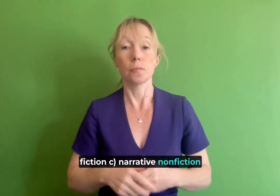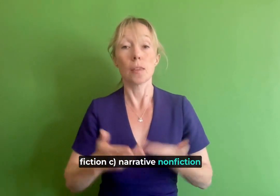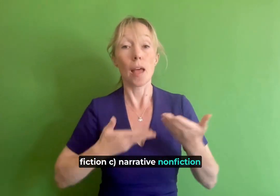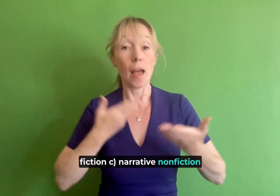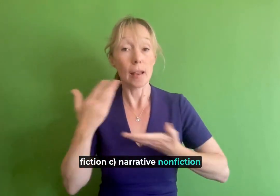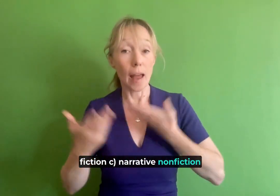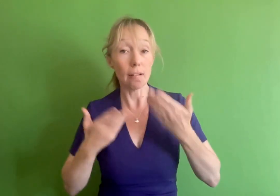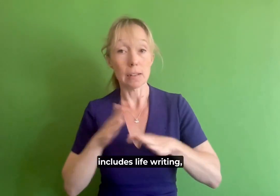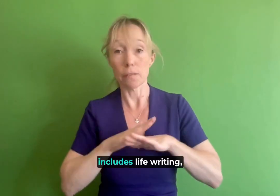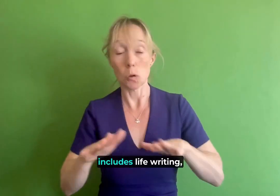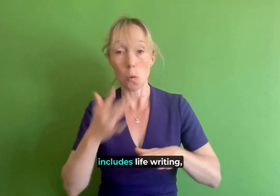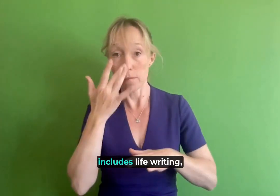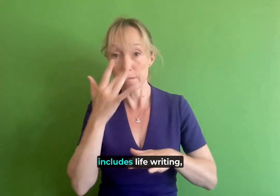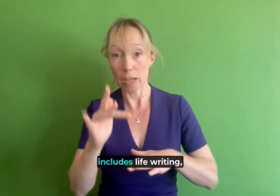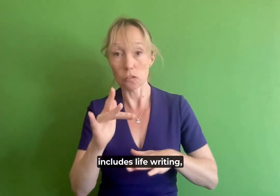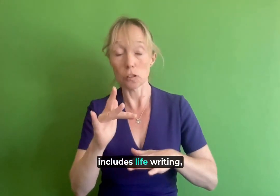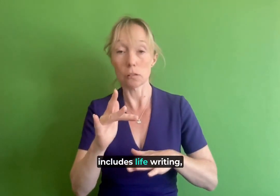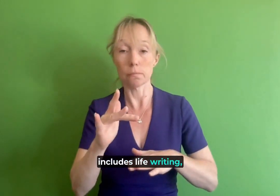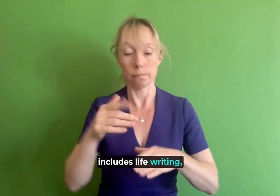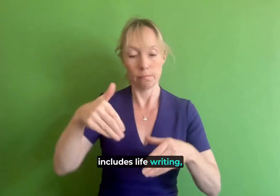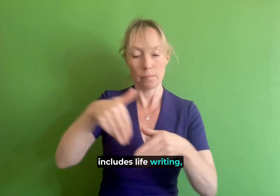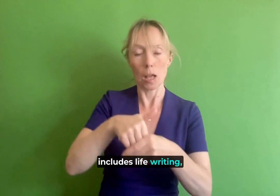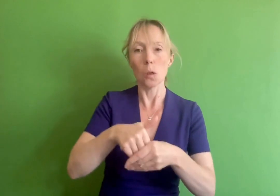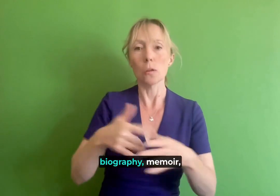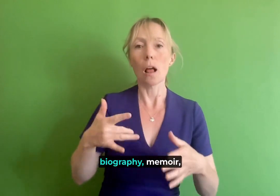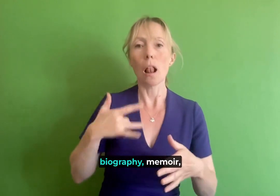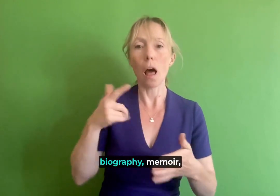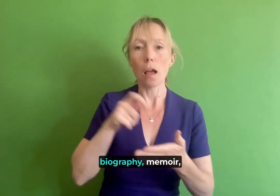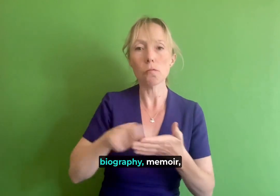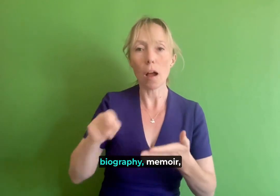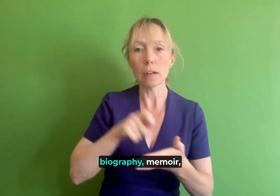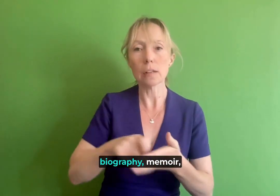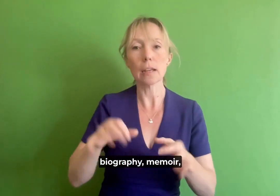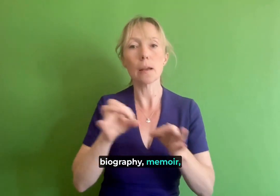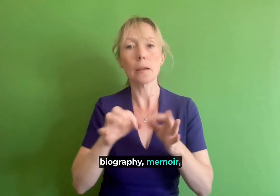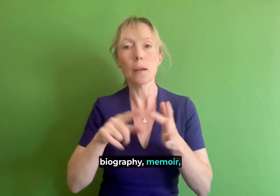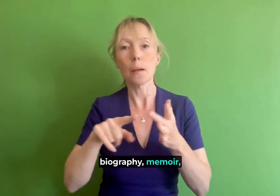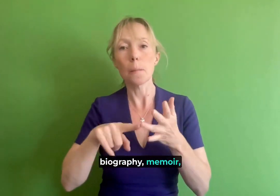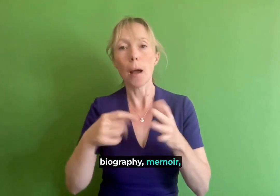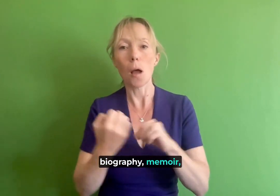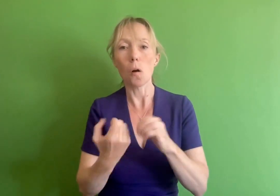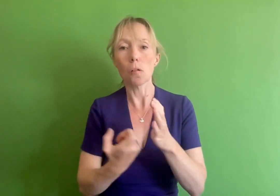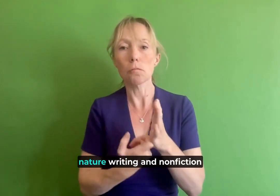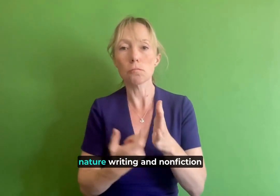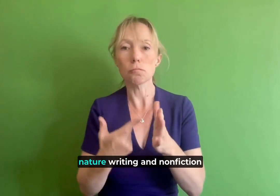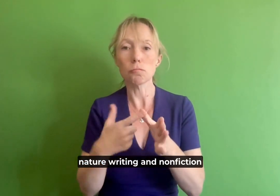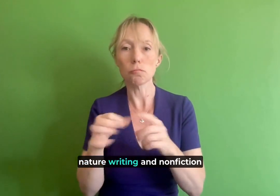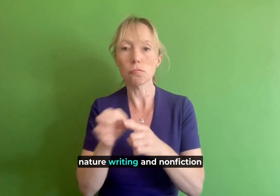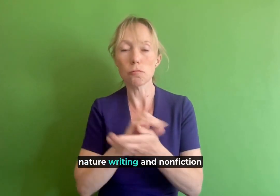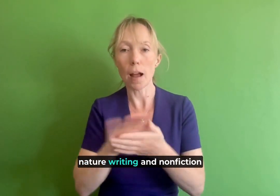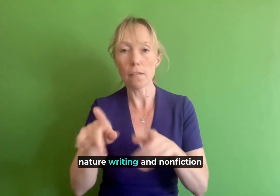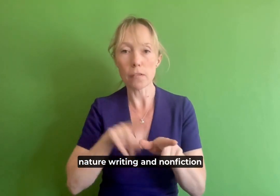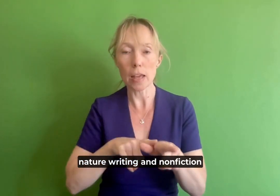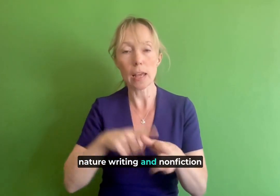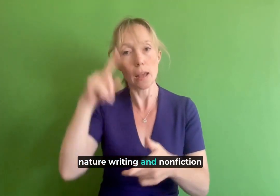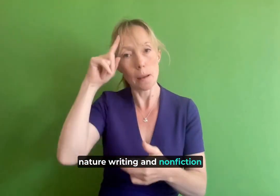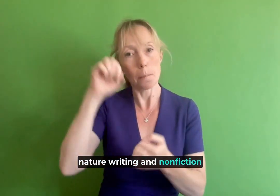non-fiction, includes life writing, biography, memoir, nature writing, and